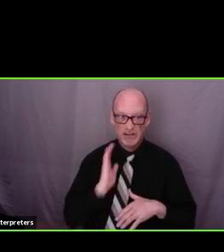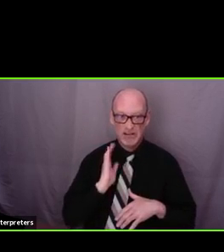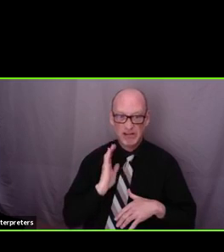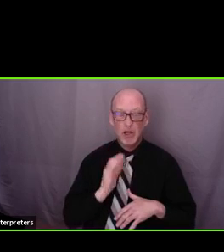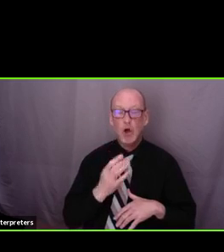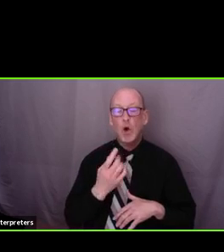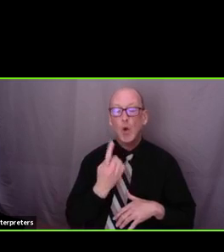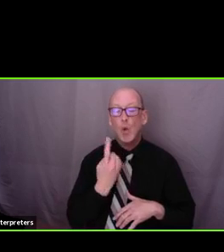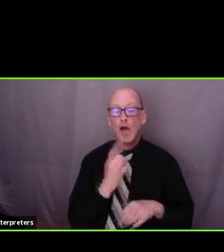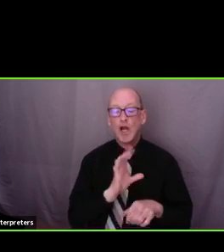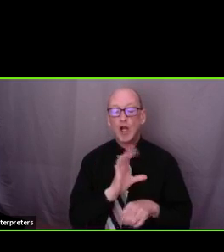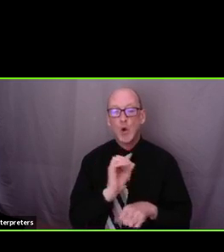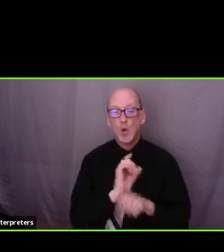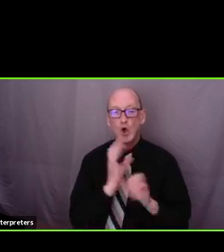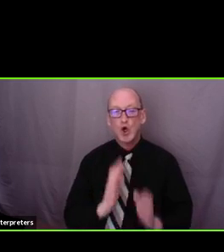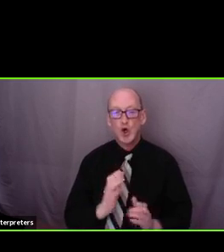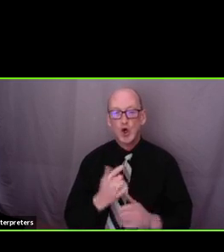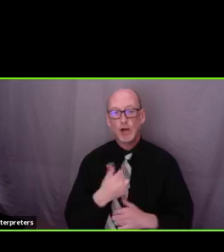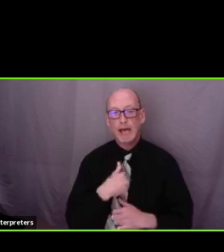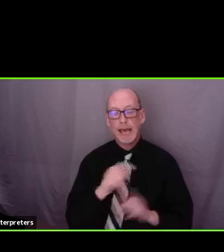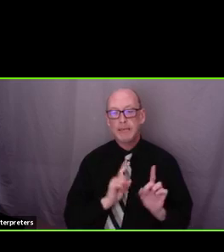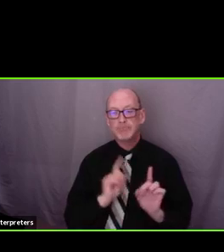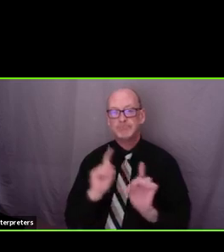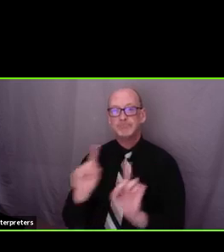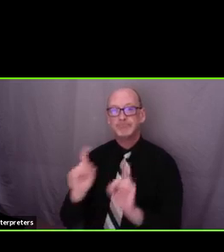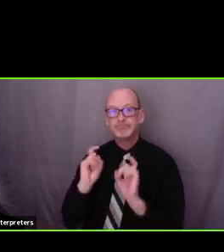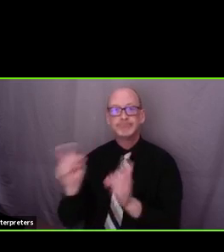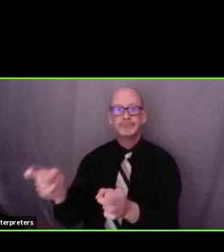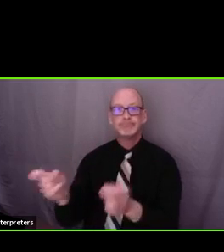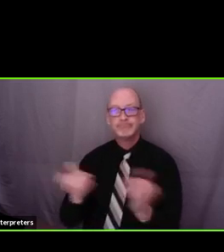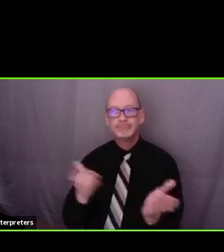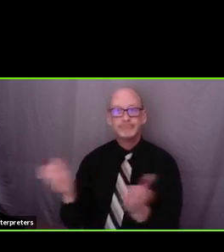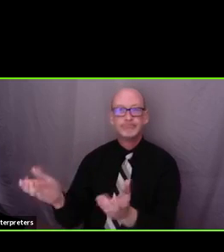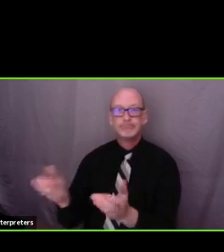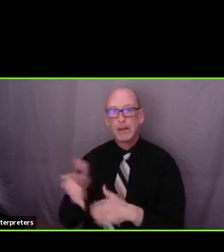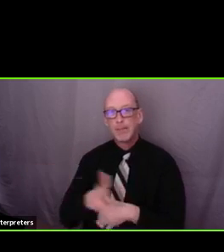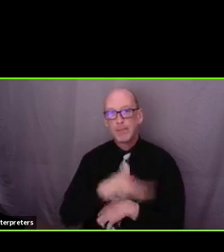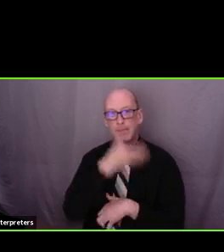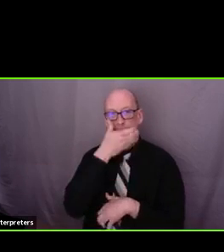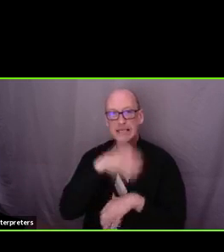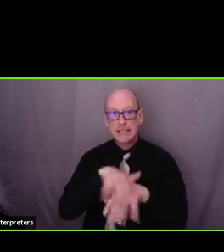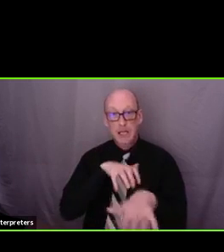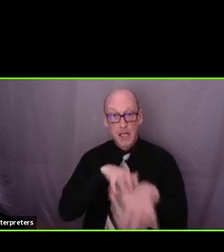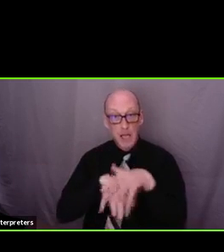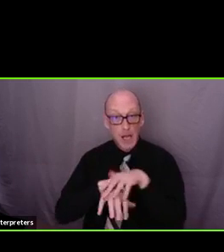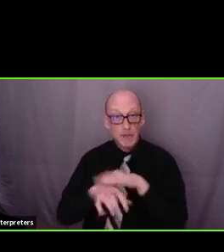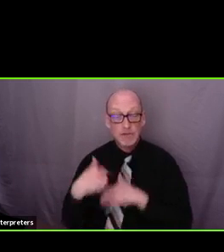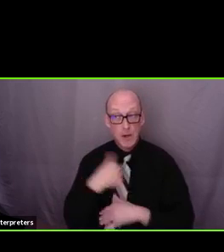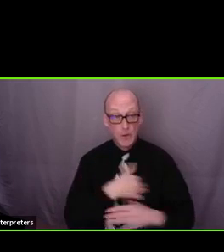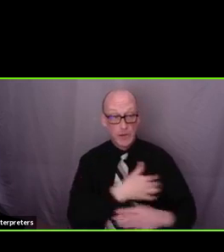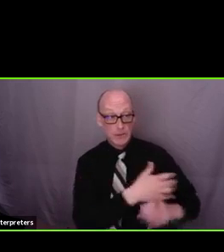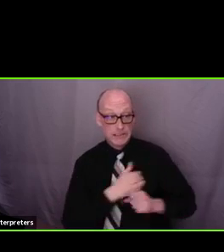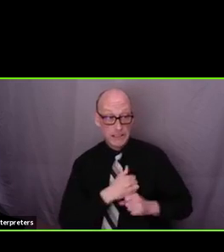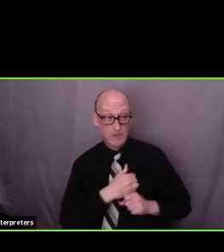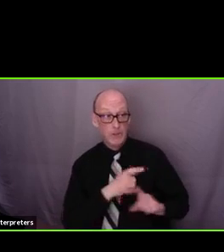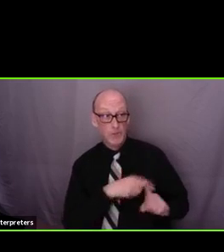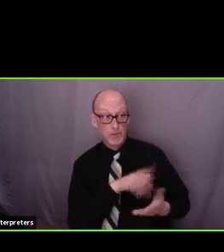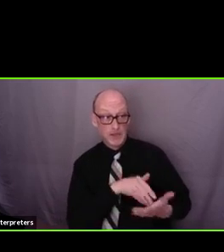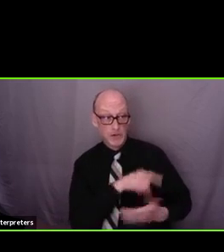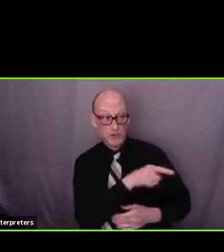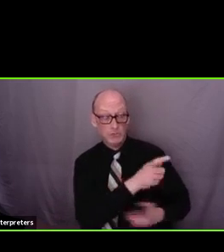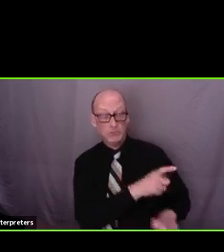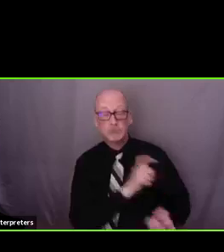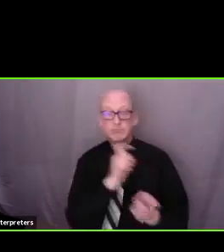mine and I went and delivered one of the first batches of masks and gloves that we had received from the center.